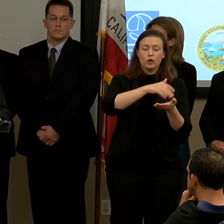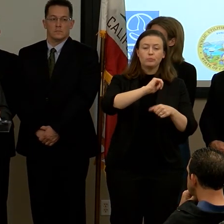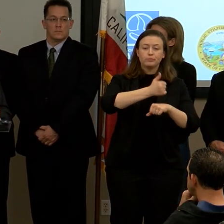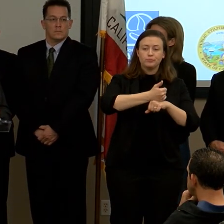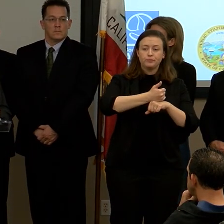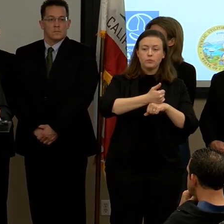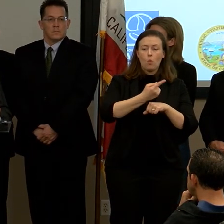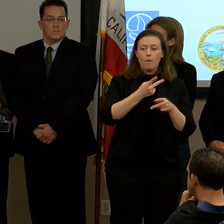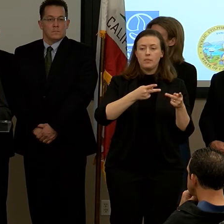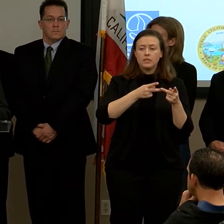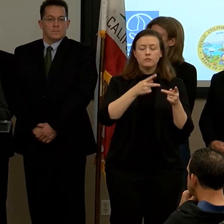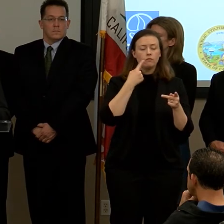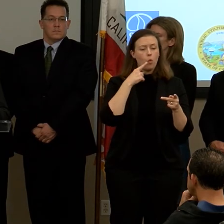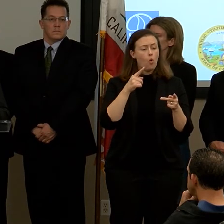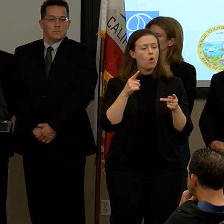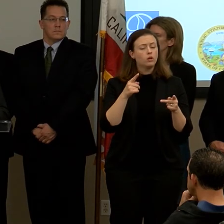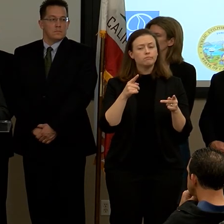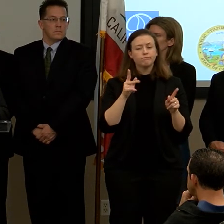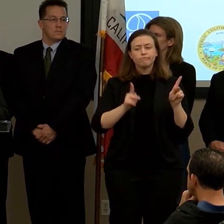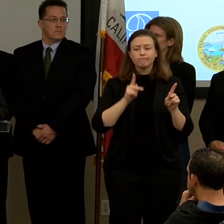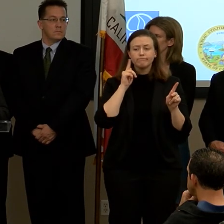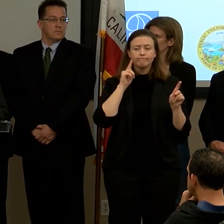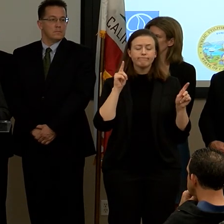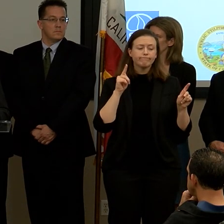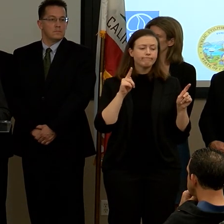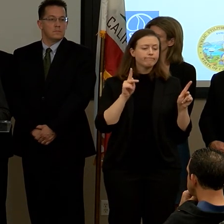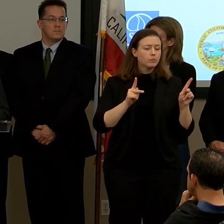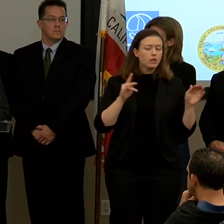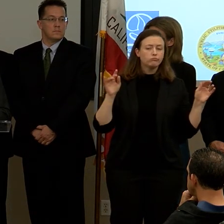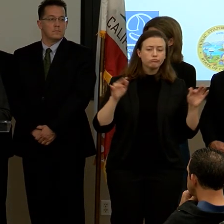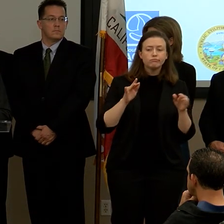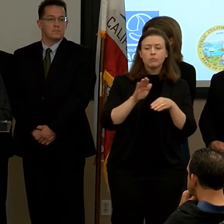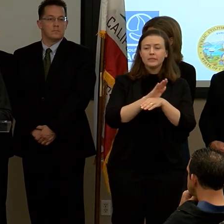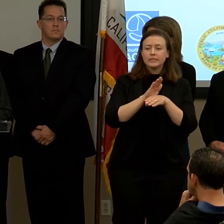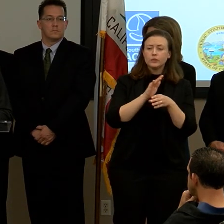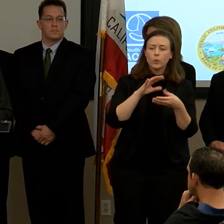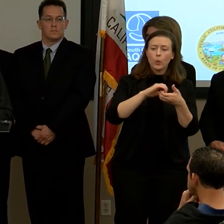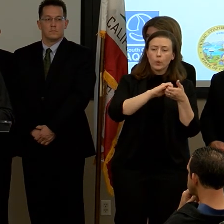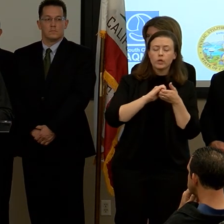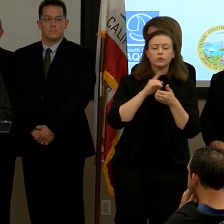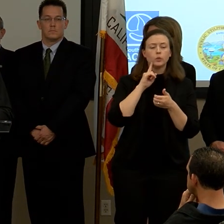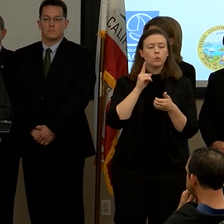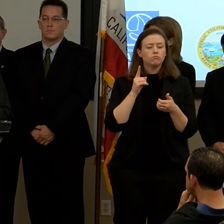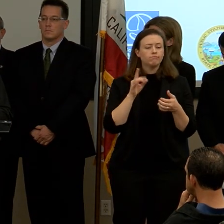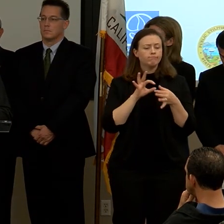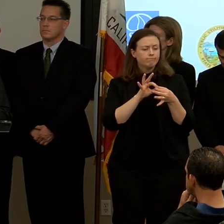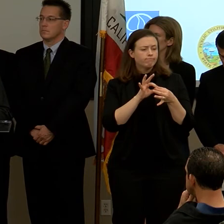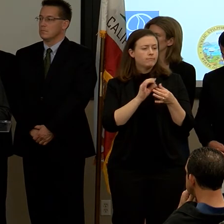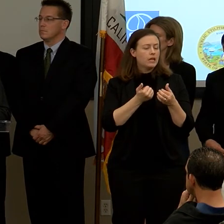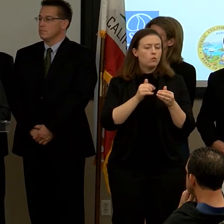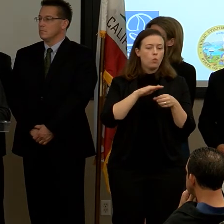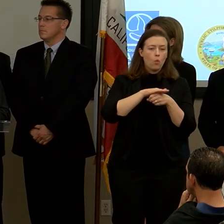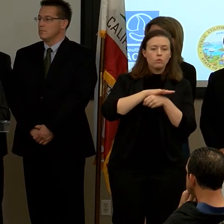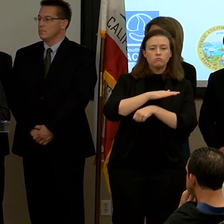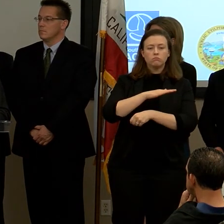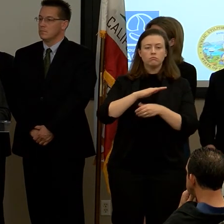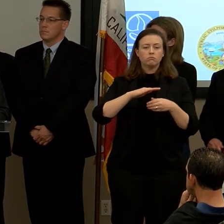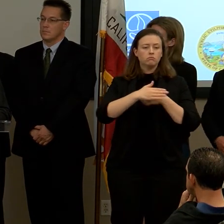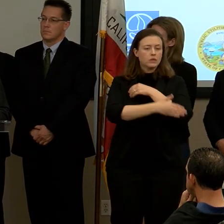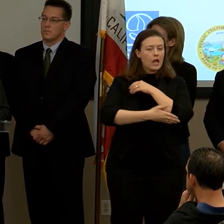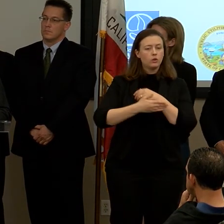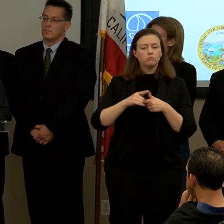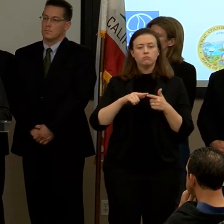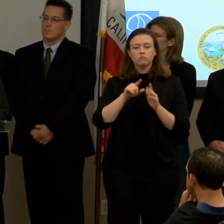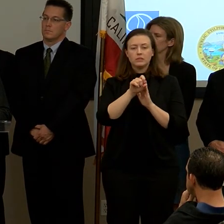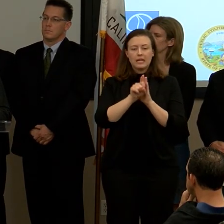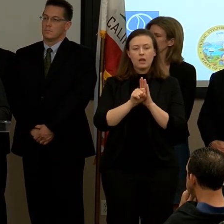one-stop shop for residents and business owners to come and connect with any local, county, state, or